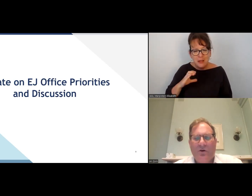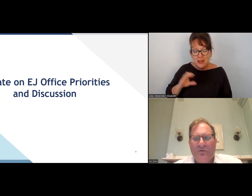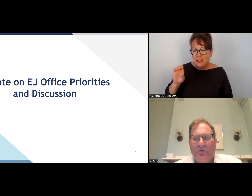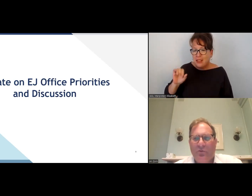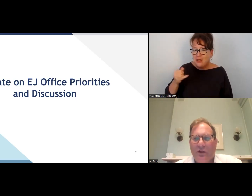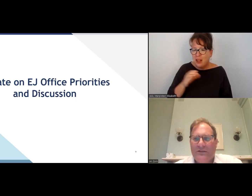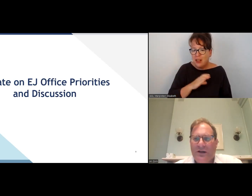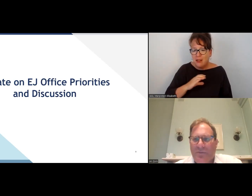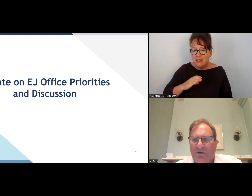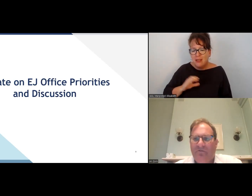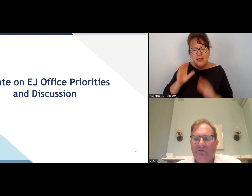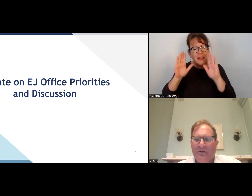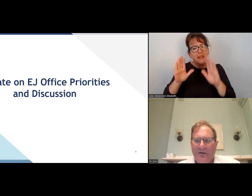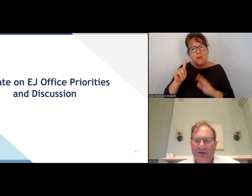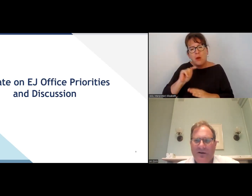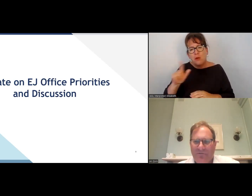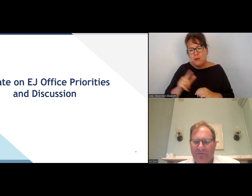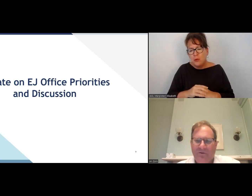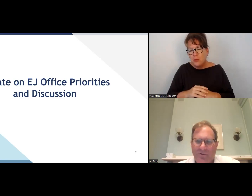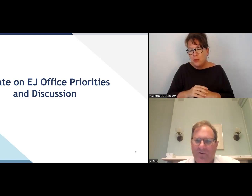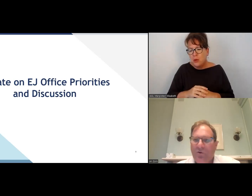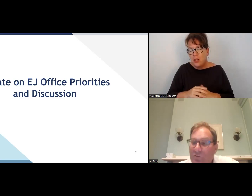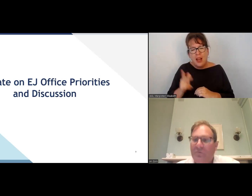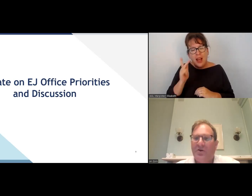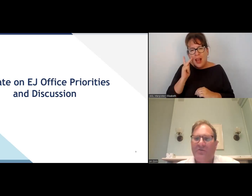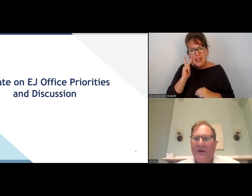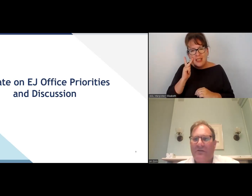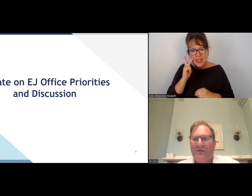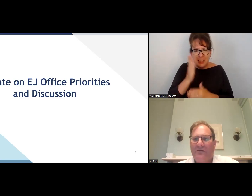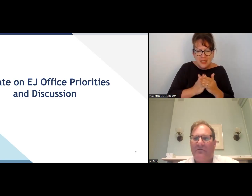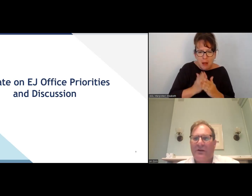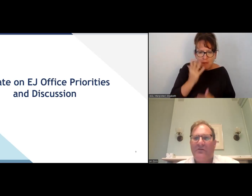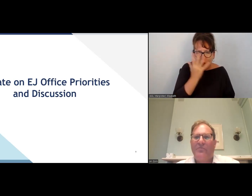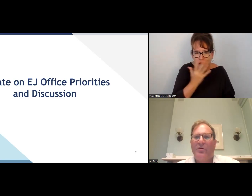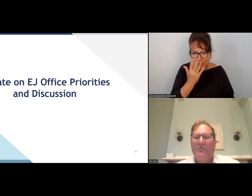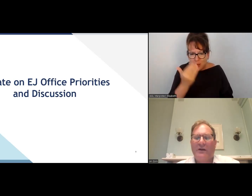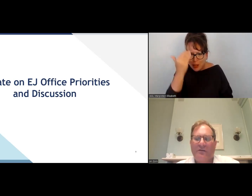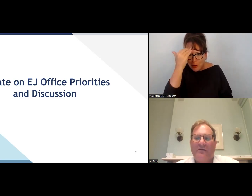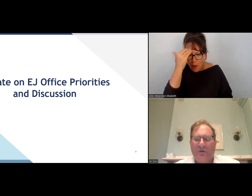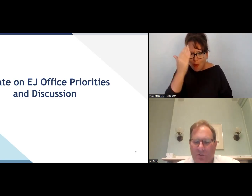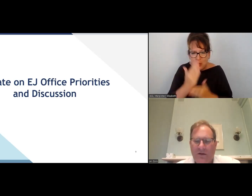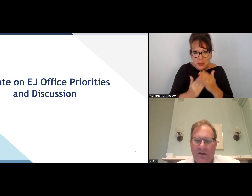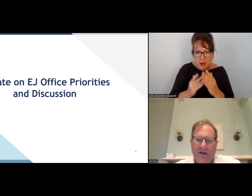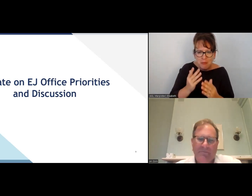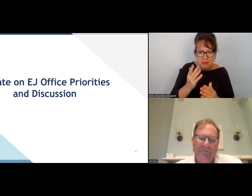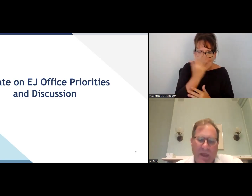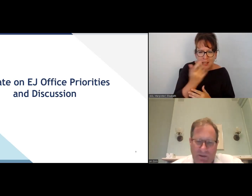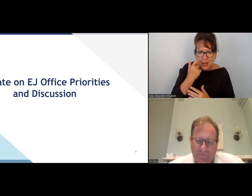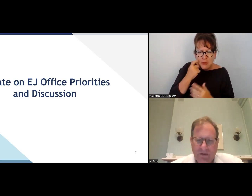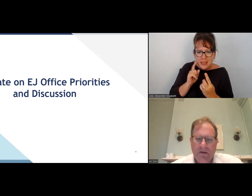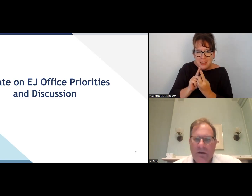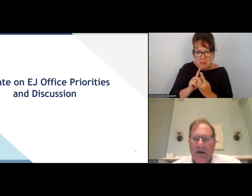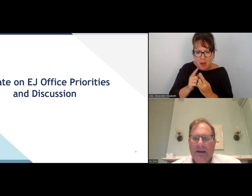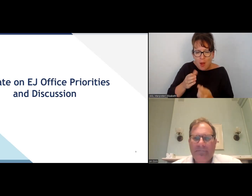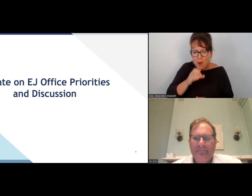It's a wonderful tool. I see a couple of old familiar faces, of recent familiar faces, so thank